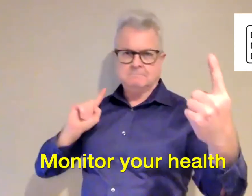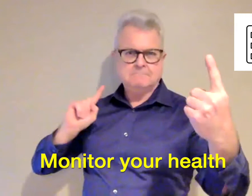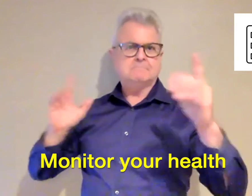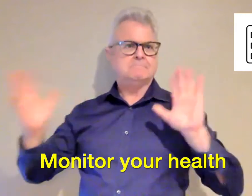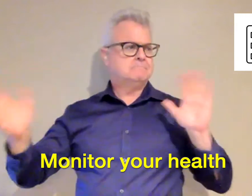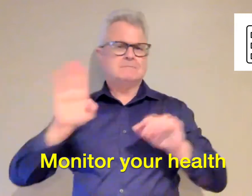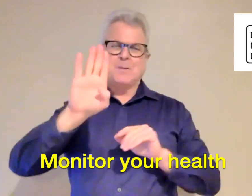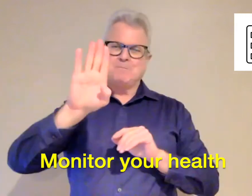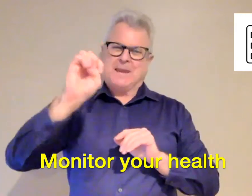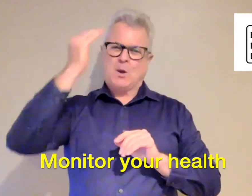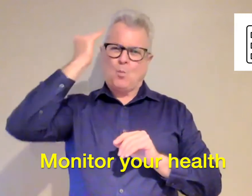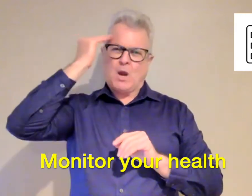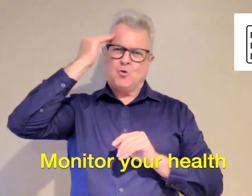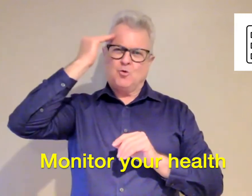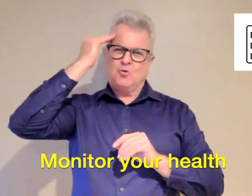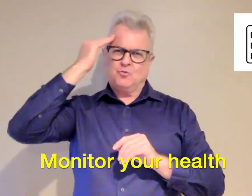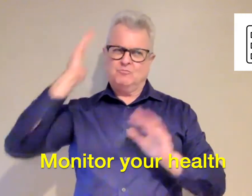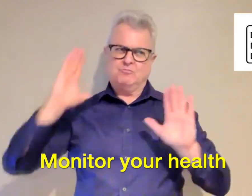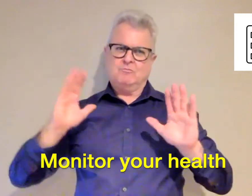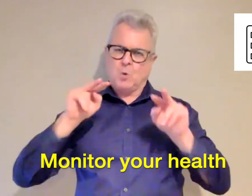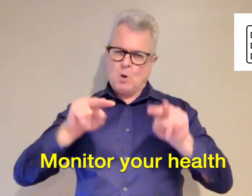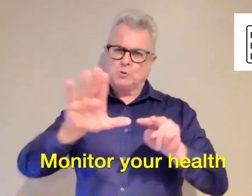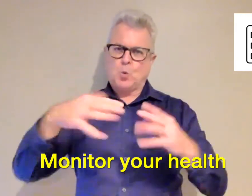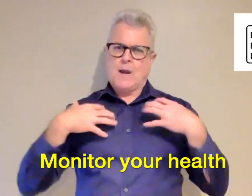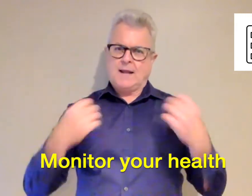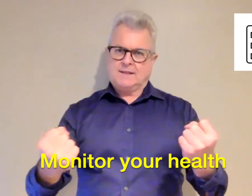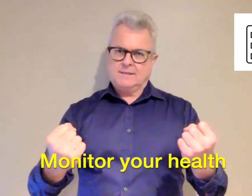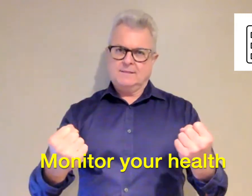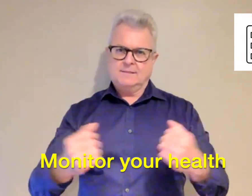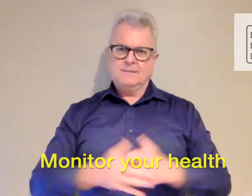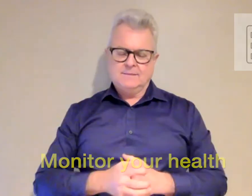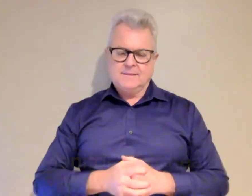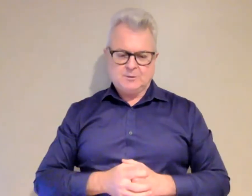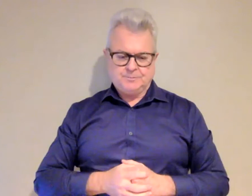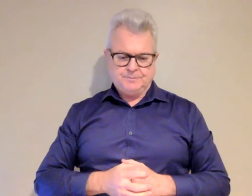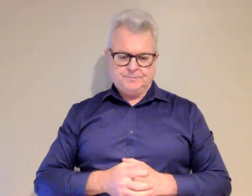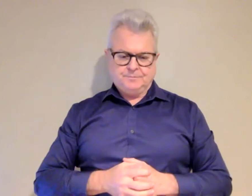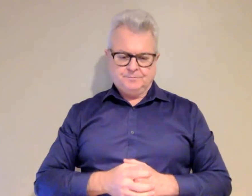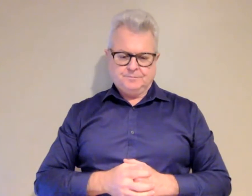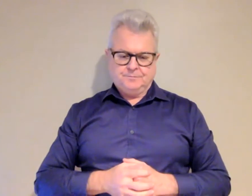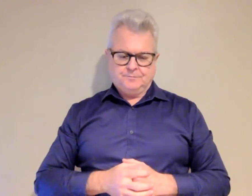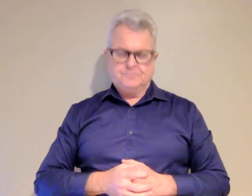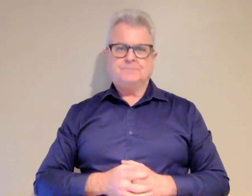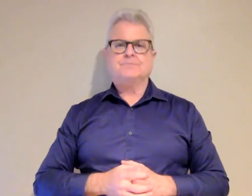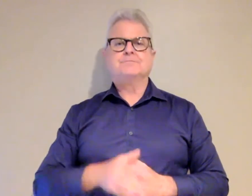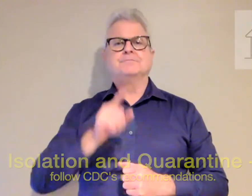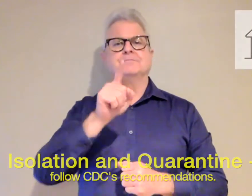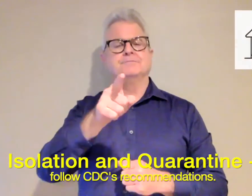help you to prevent from contracting COVID. Be aware of your surroundings, be aware of your health.